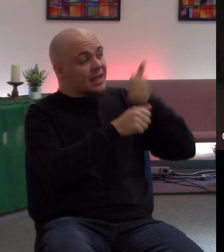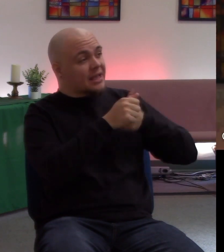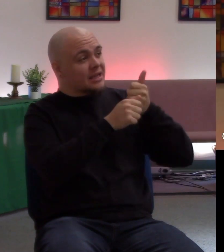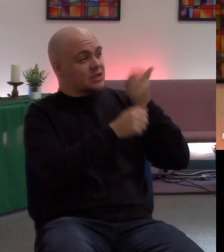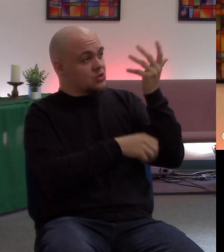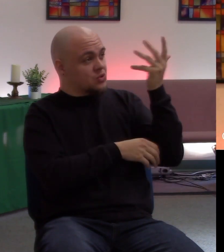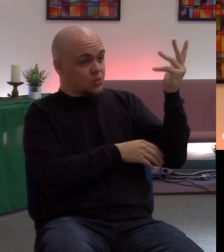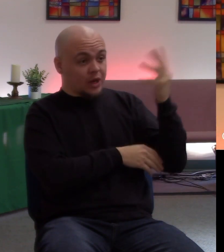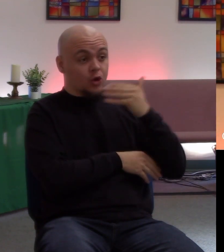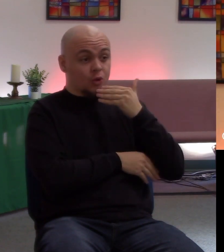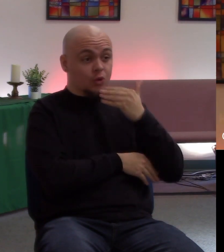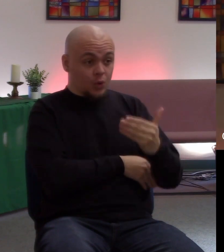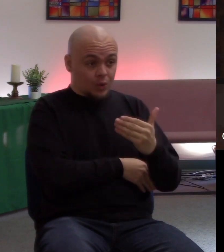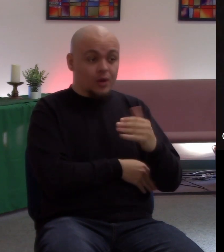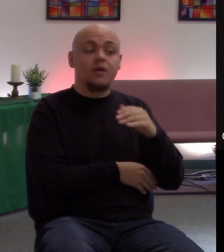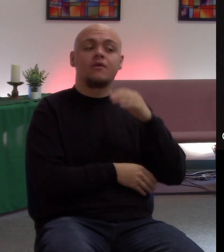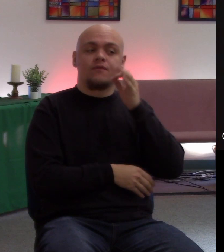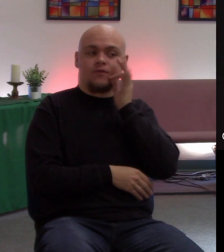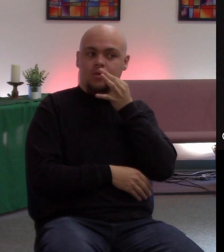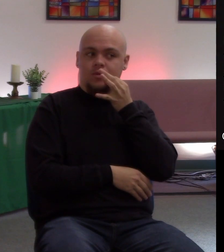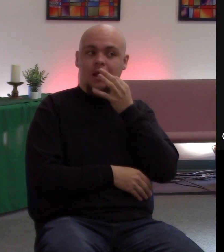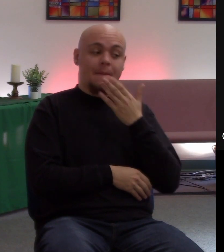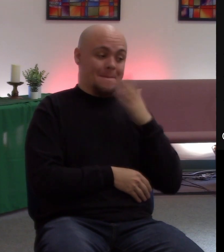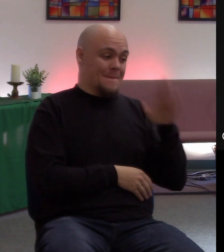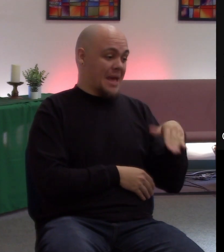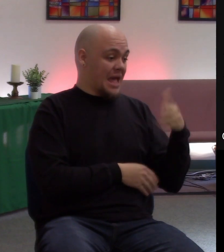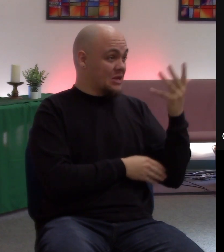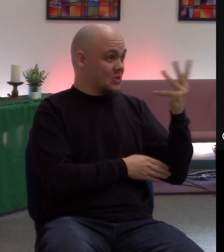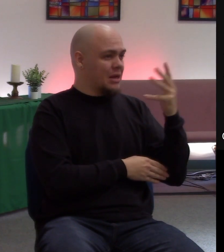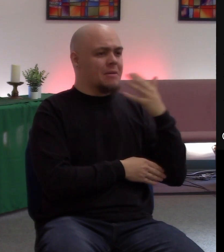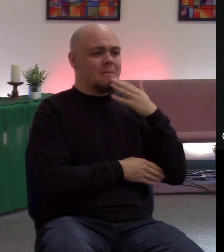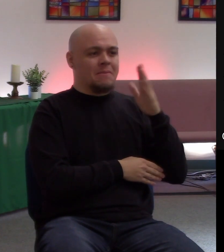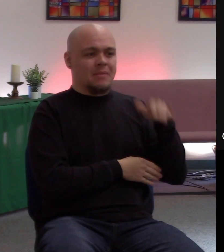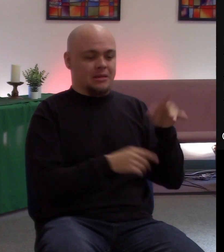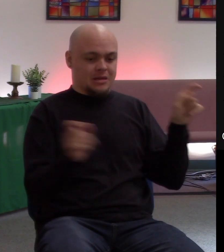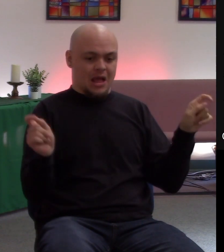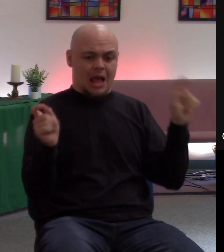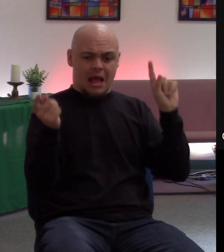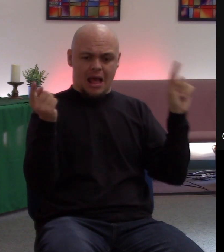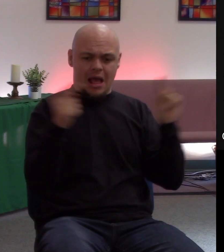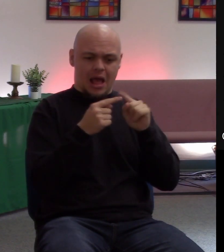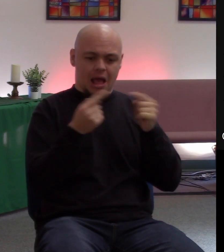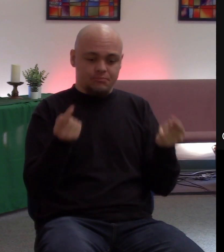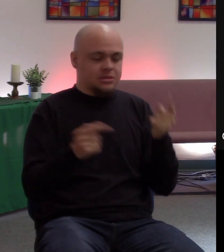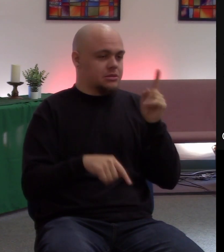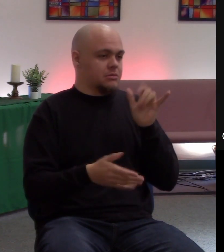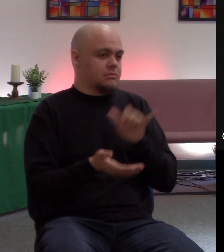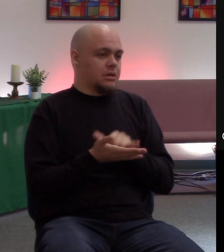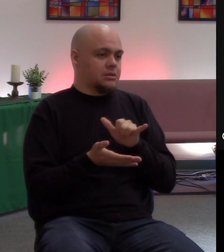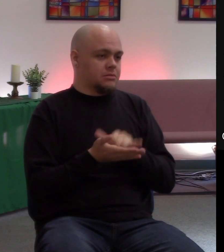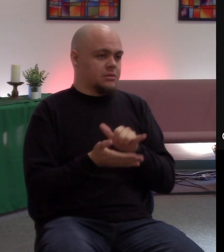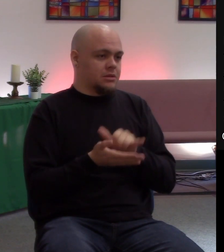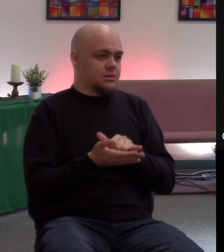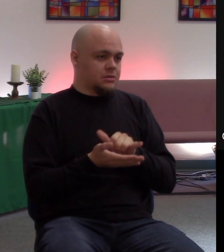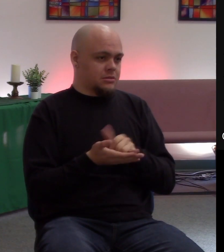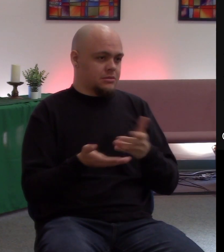nature. They're con men. Likewise, every good tree bears good fruit, but a bad tree bears bad fruit. A good tree cannot bear bad fruit, and a